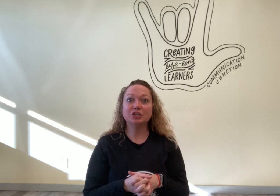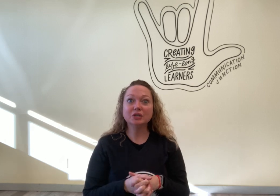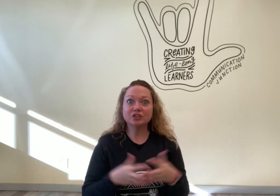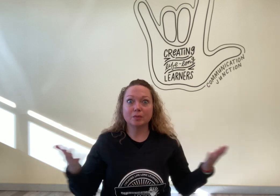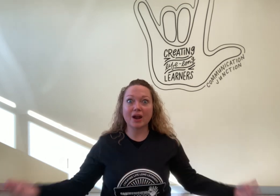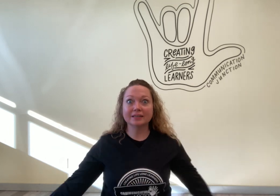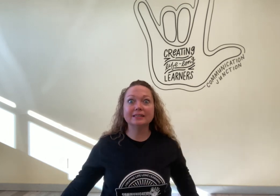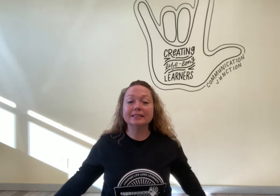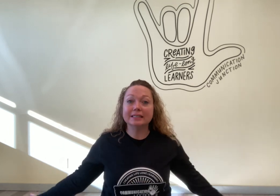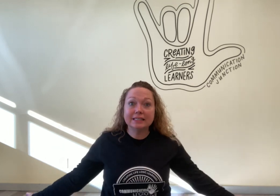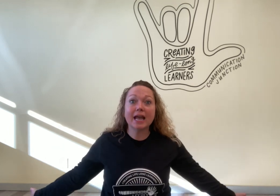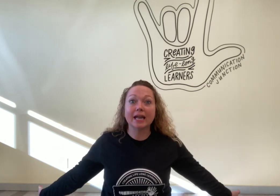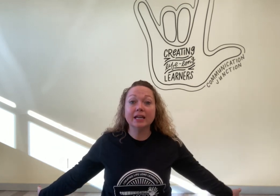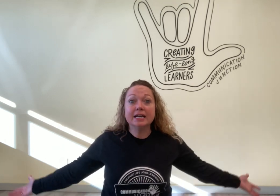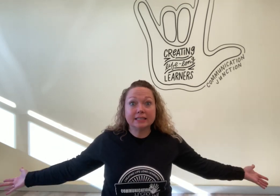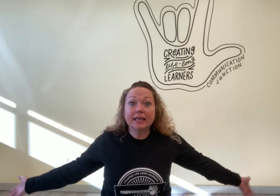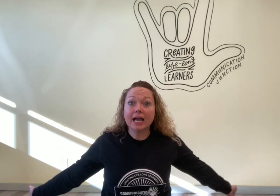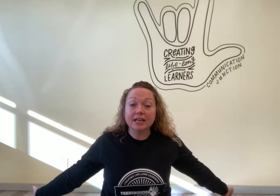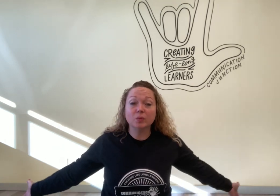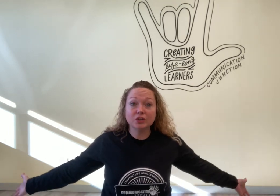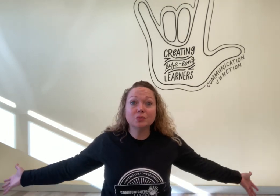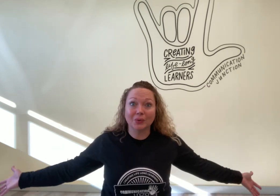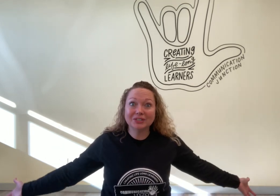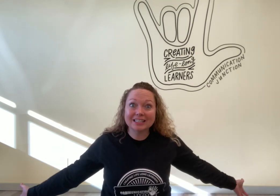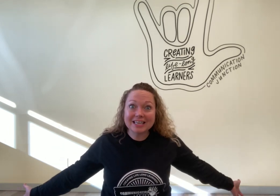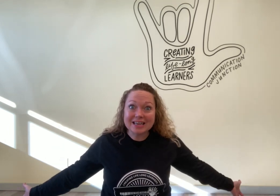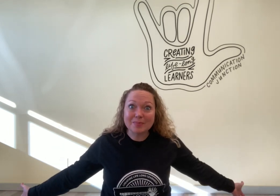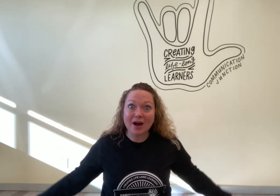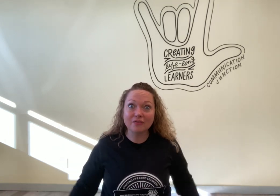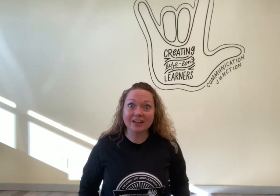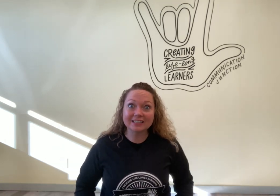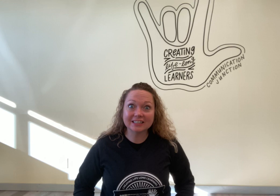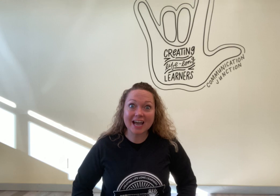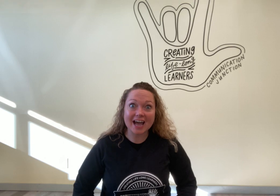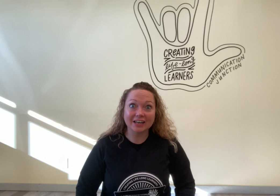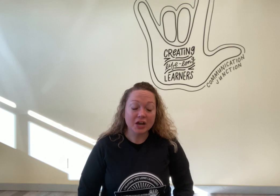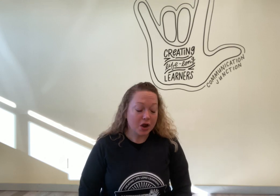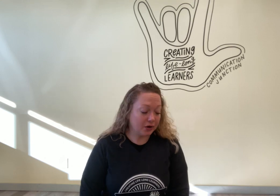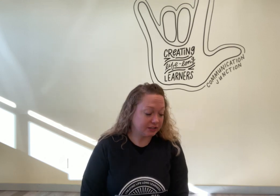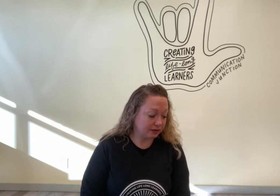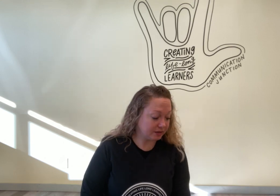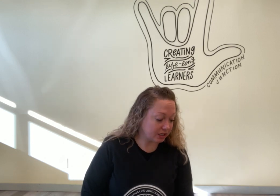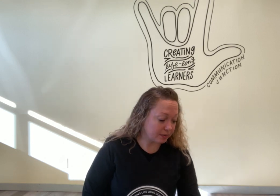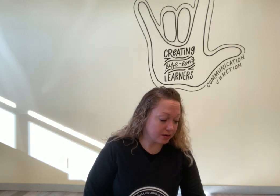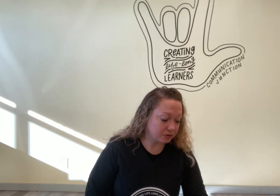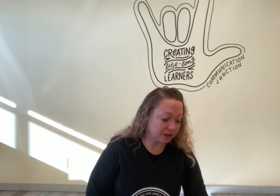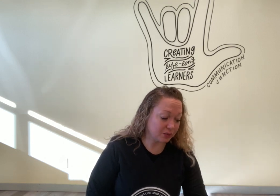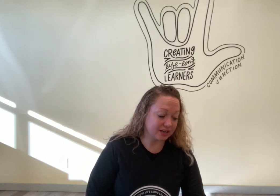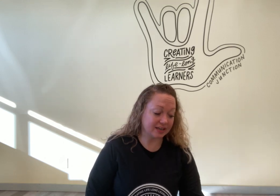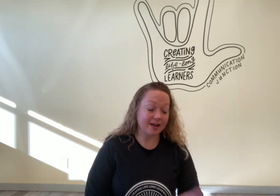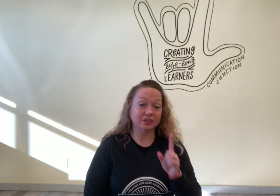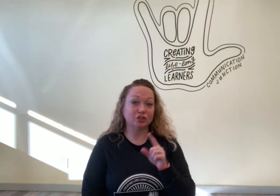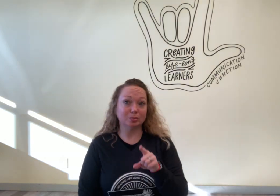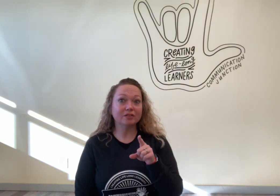start practicing today, tonight, when you go to sleep. How fun is that? All right, so let me check my notes really quick because I have this super